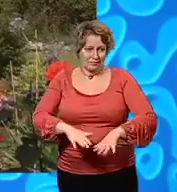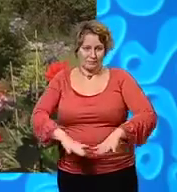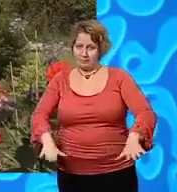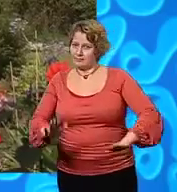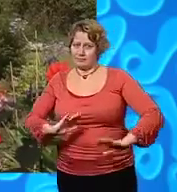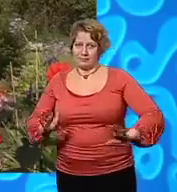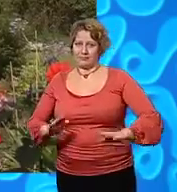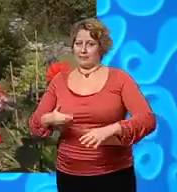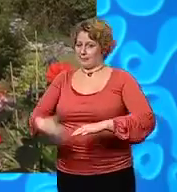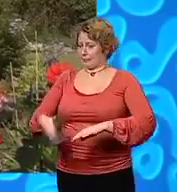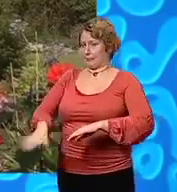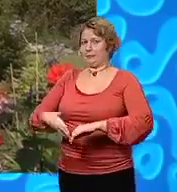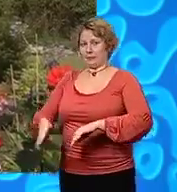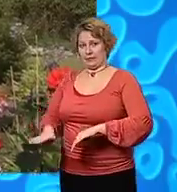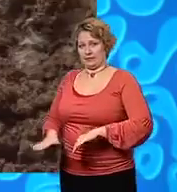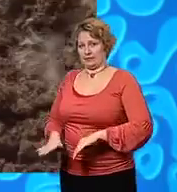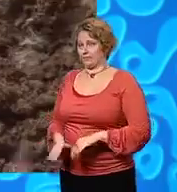There.